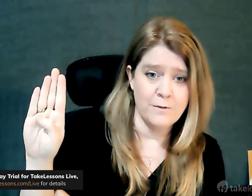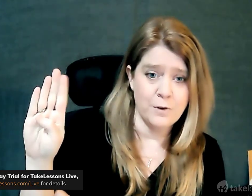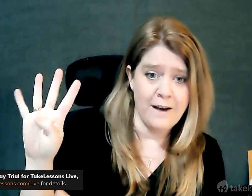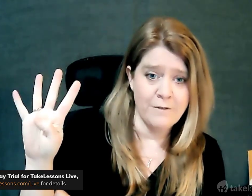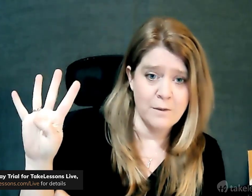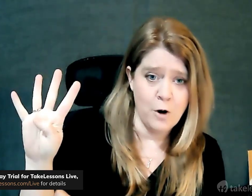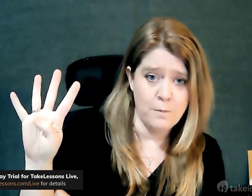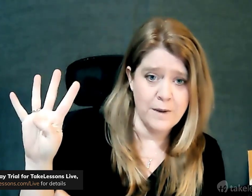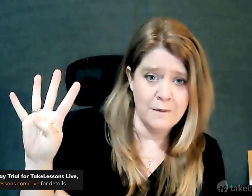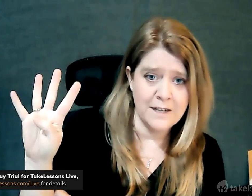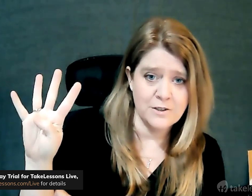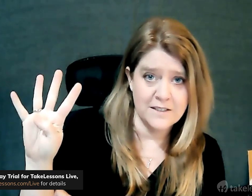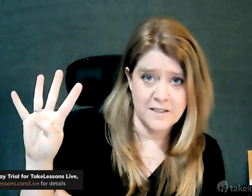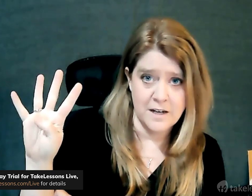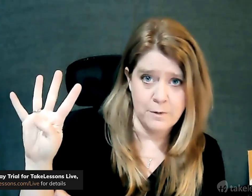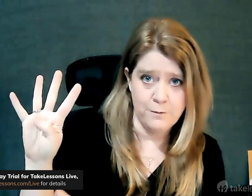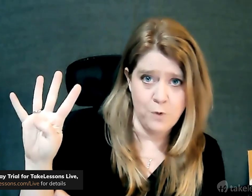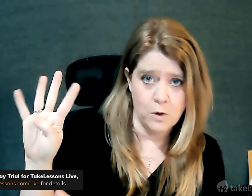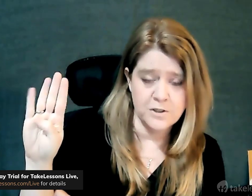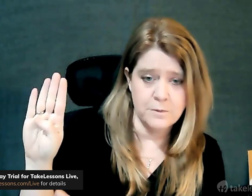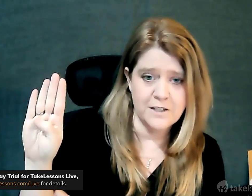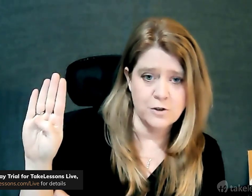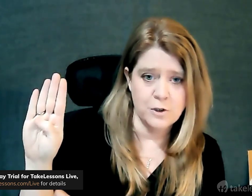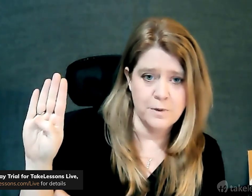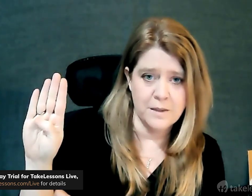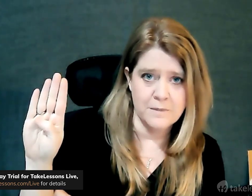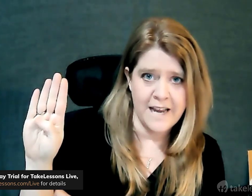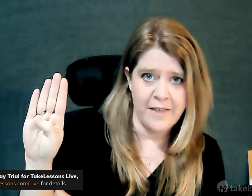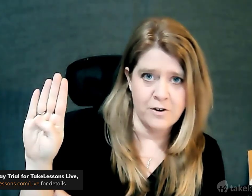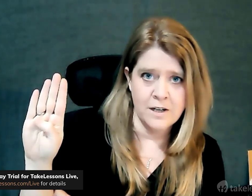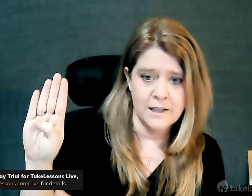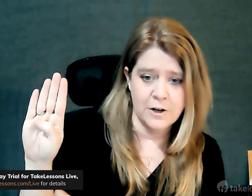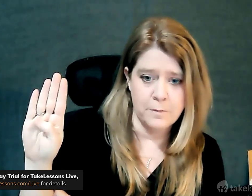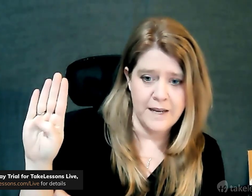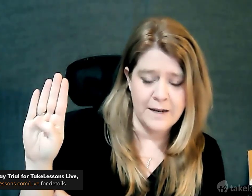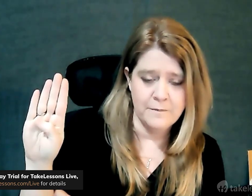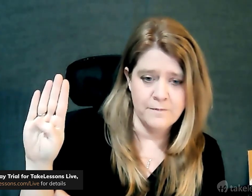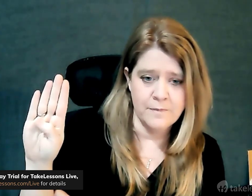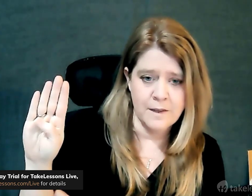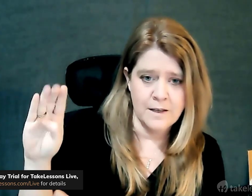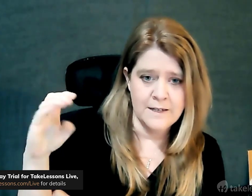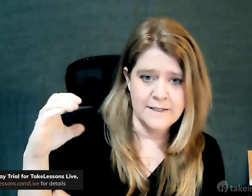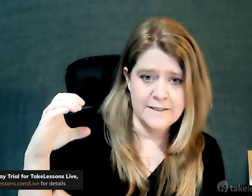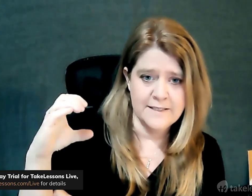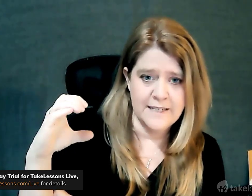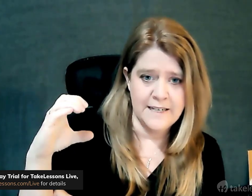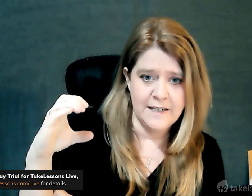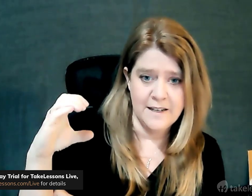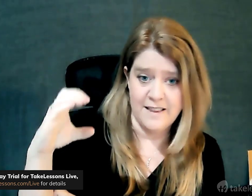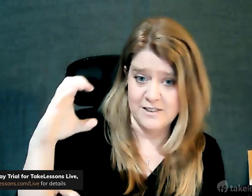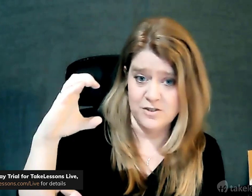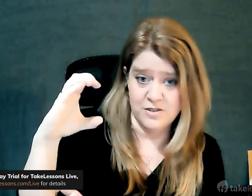have them open, make sure that's the number 4. So make sure you put them together. Letter B. C, and that just looks like a